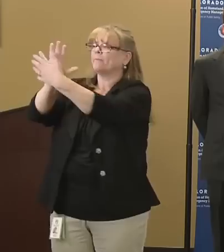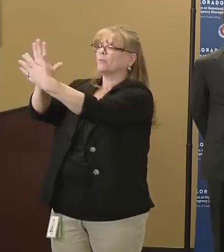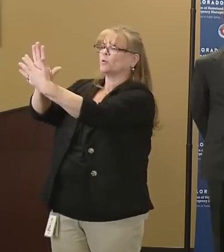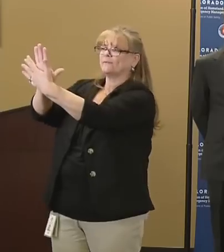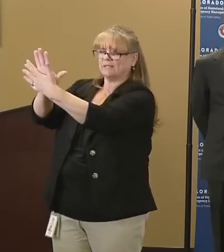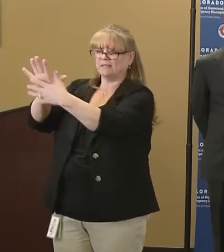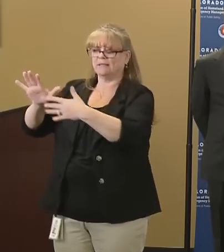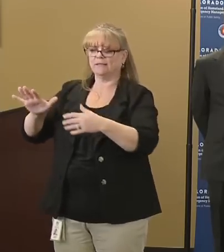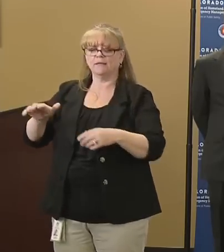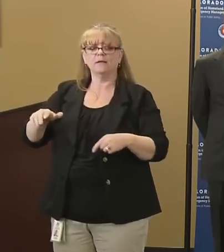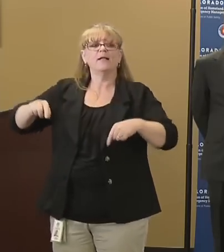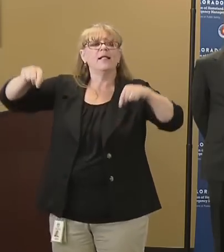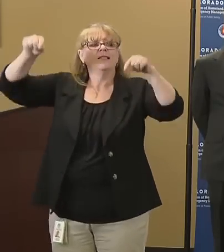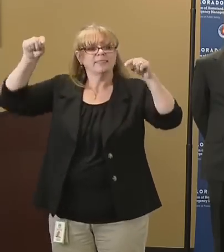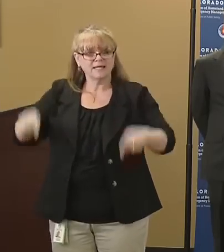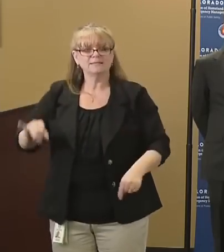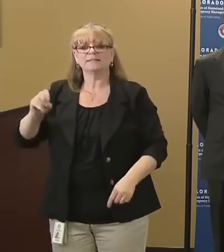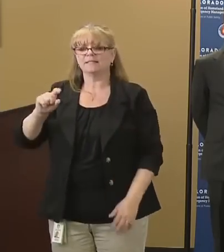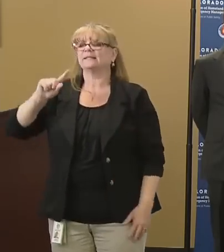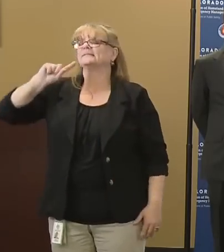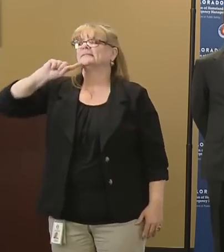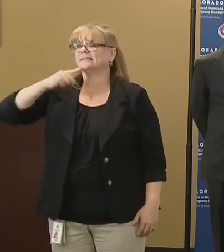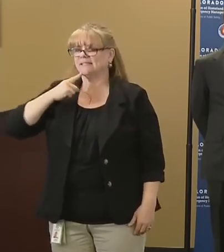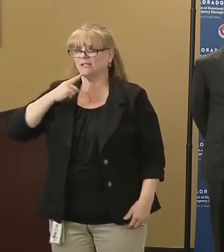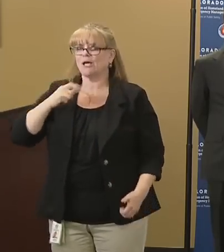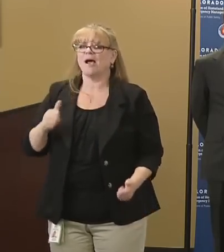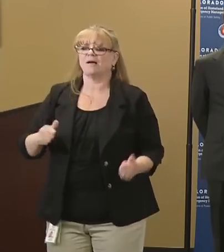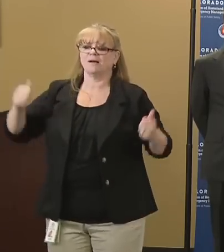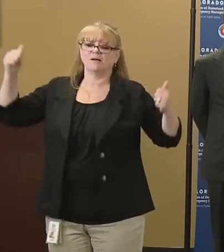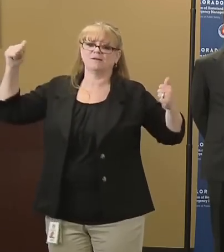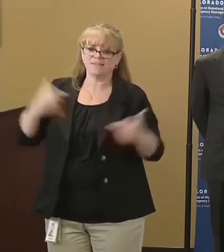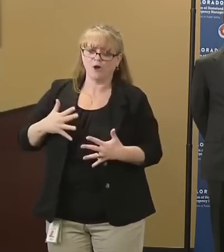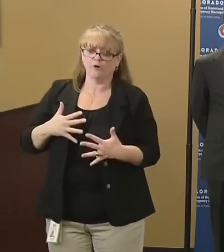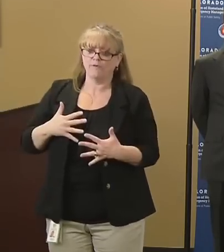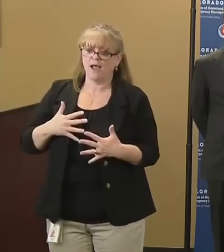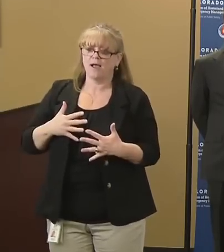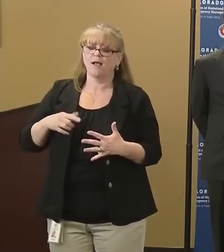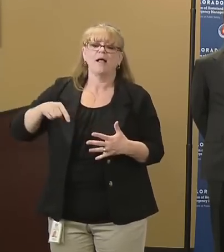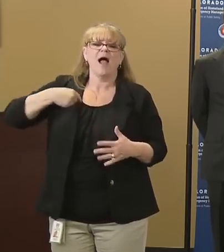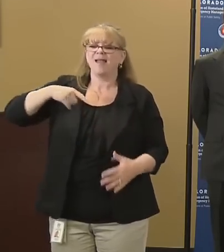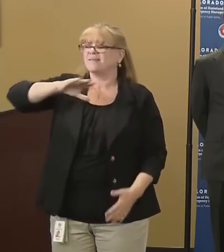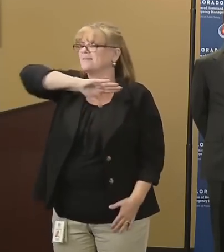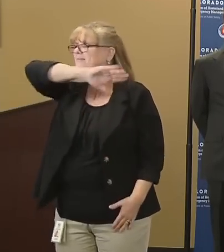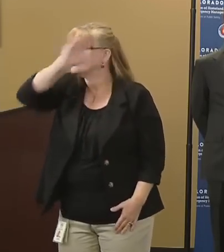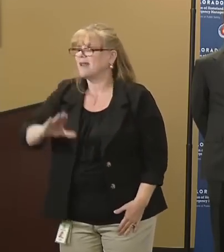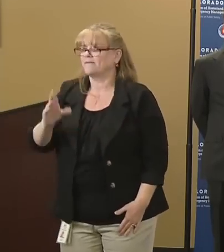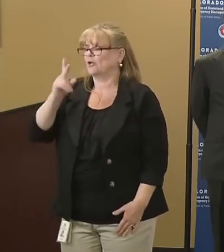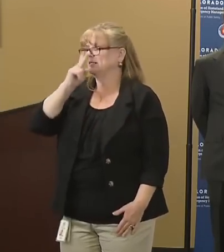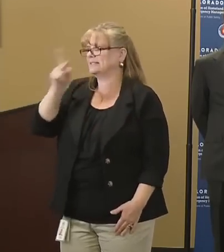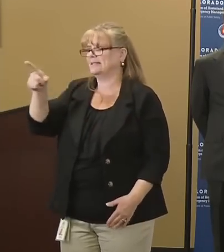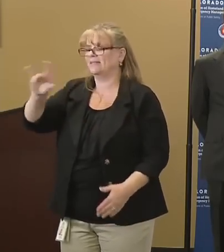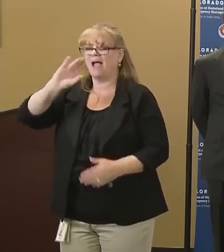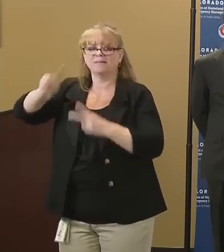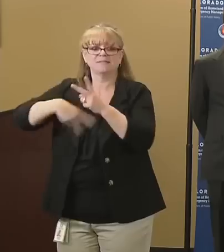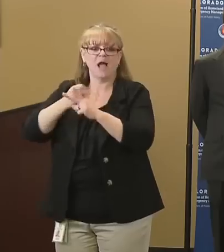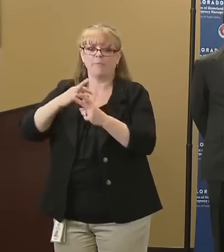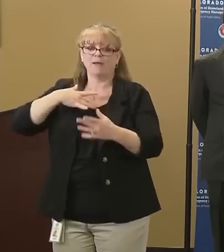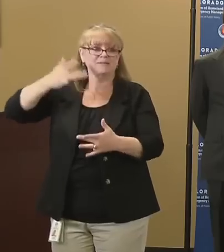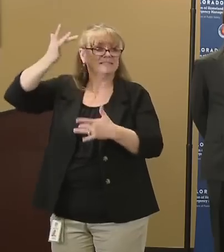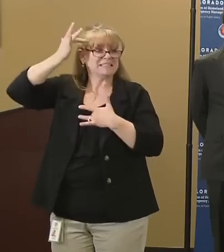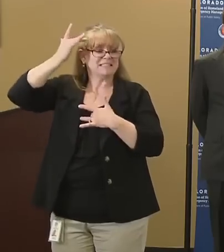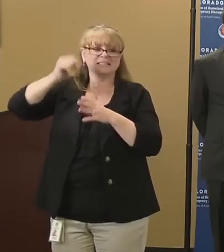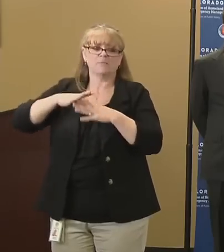scary. We've never witnessed anything like this before in our lifetime. And on behalf of all the doctors, nurses, and other